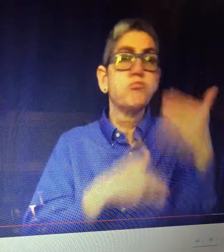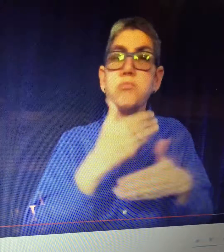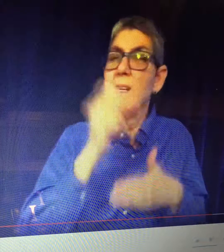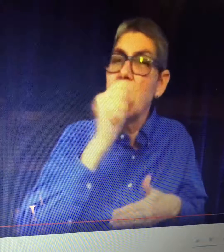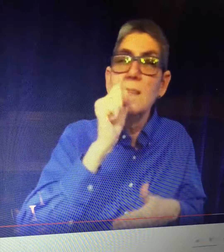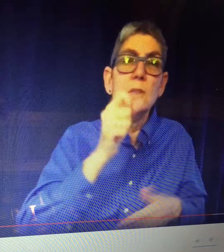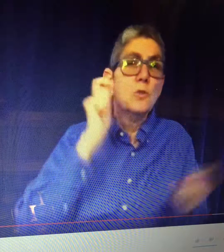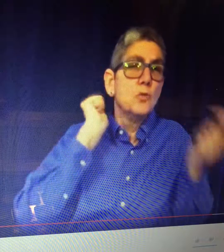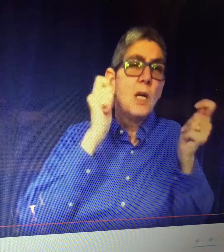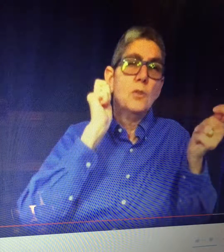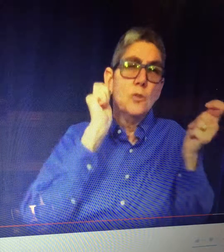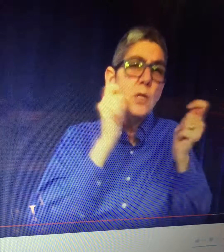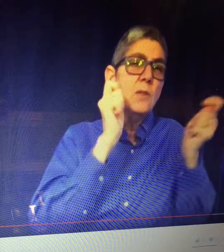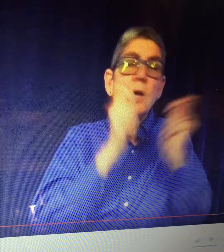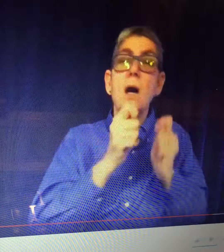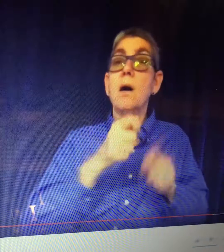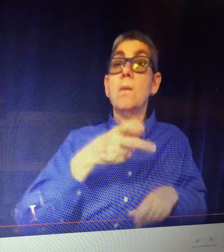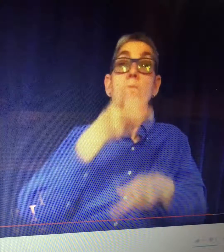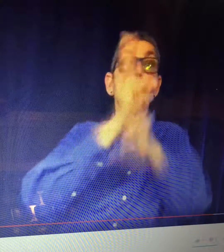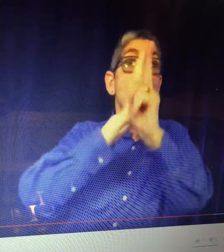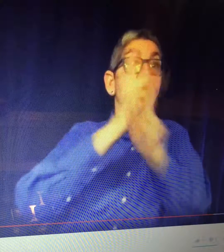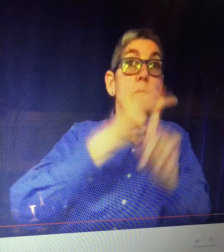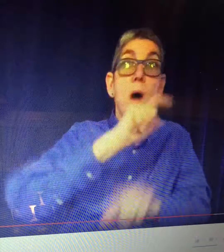And that's how people were feeling about the ASL.